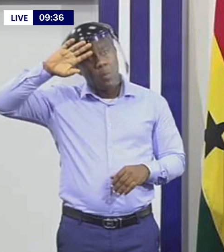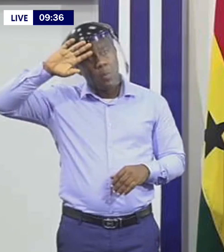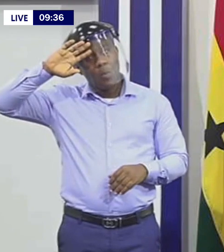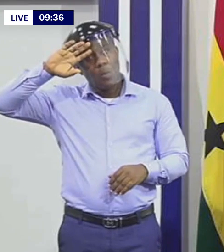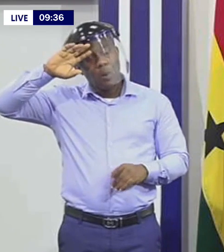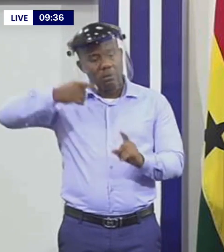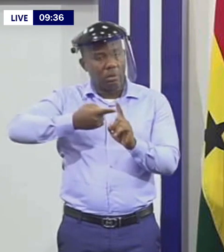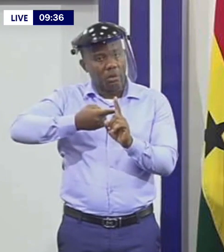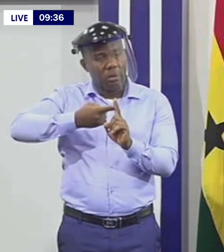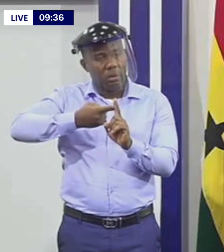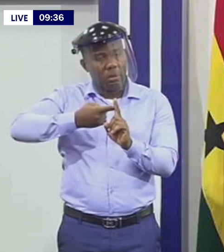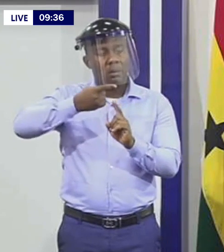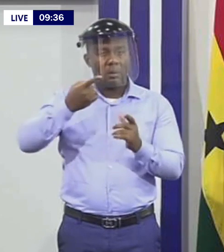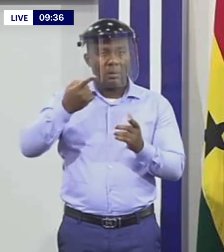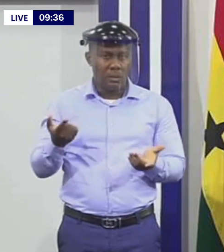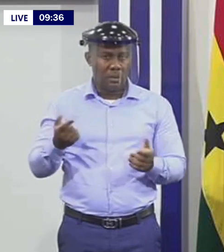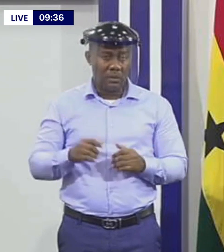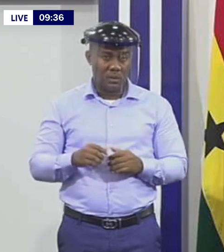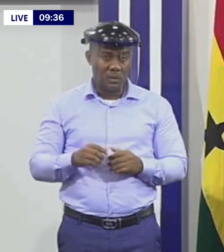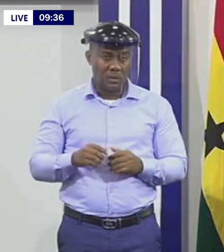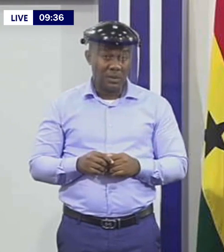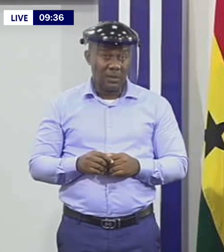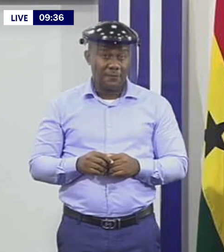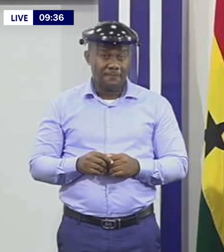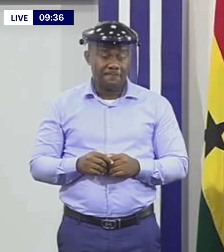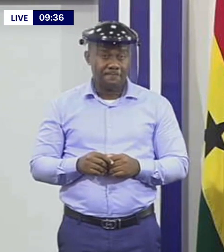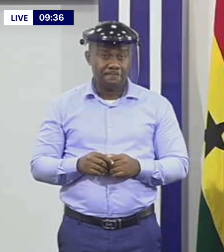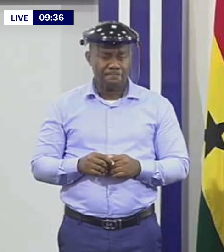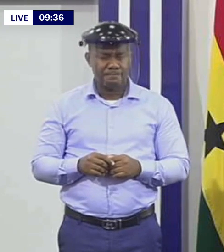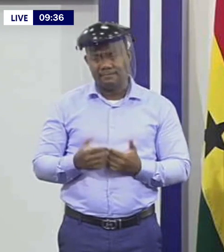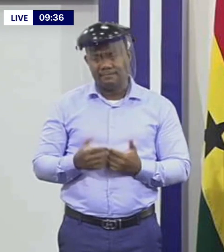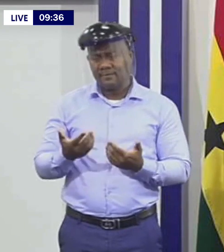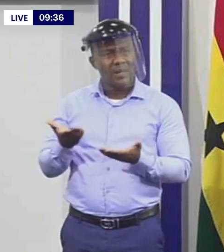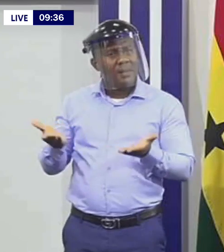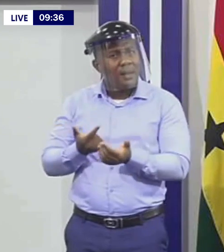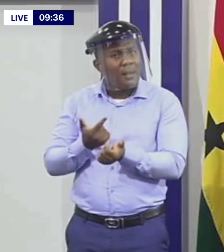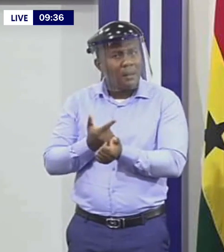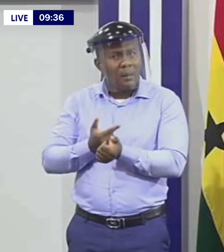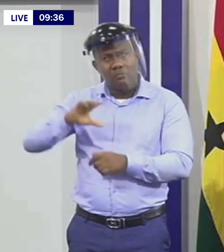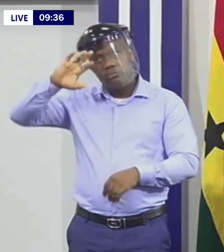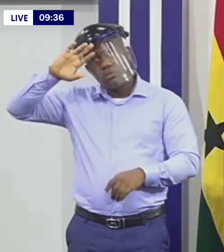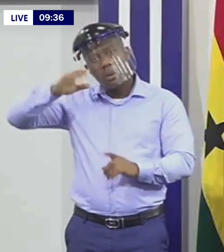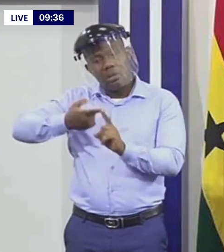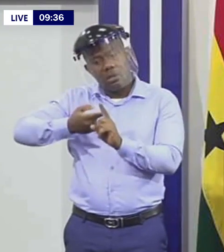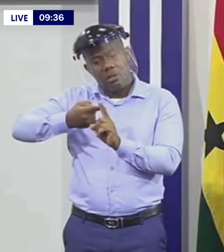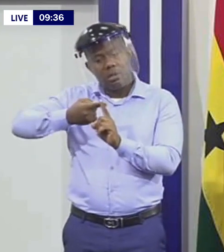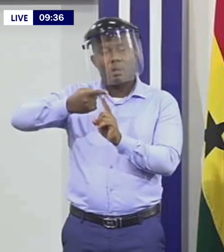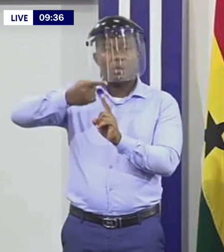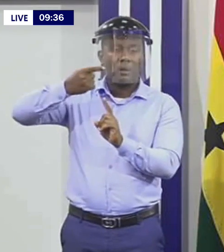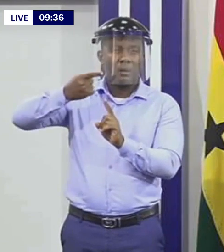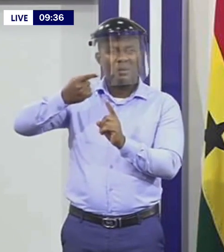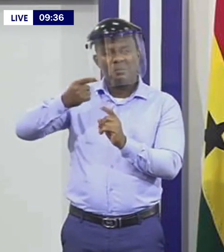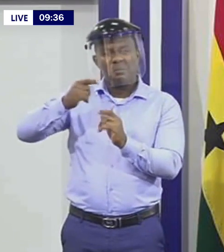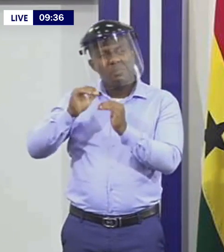then here in Ghana, it ranks about it, and the rate of fever among those that we have picked come up to just